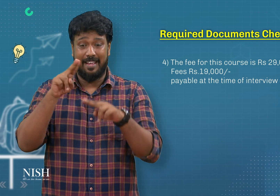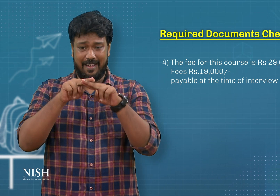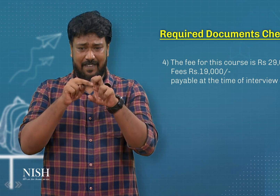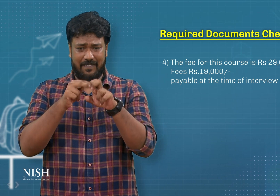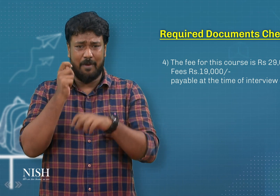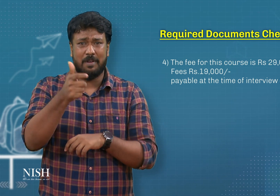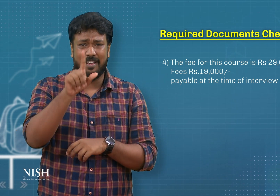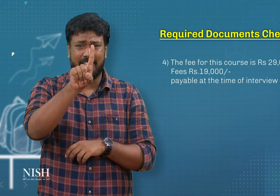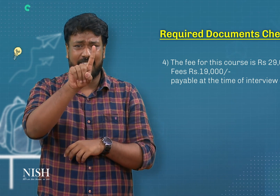of interview.